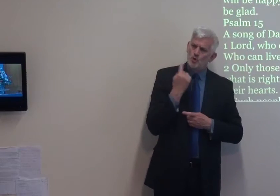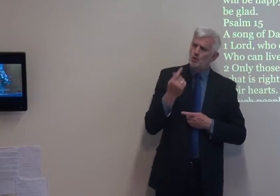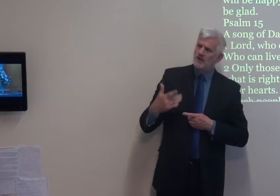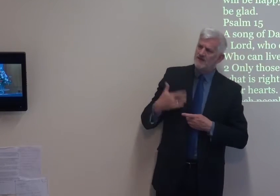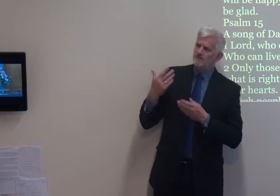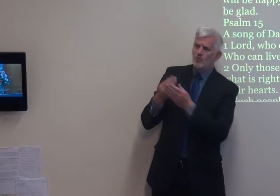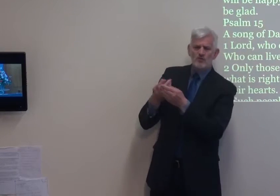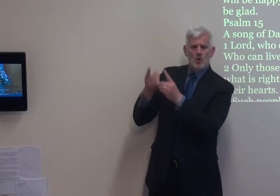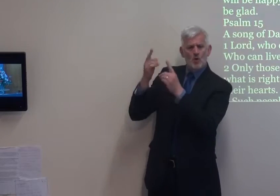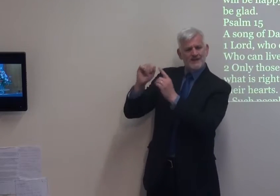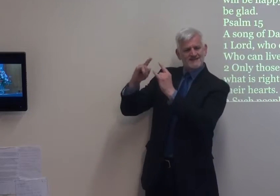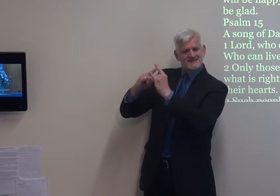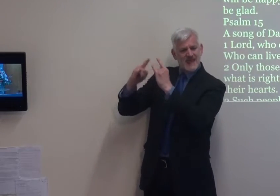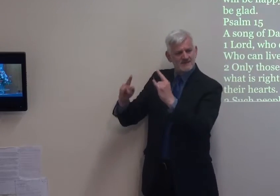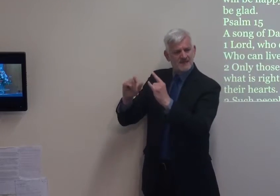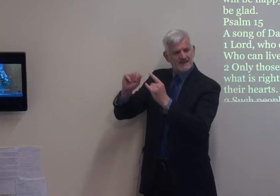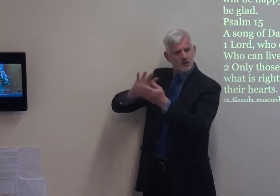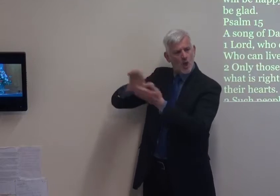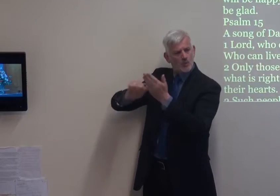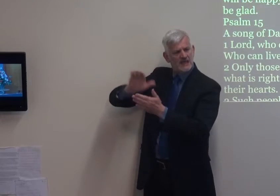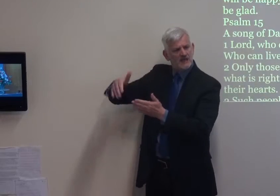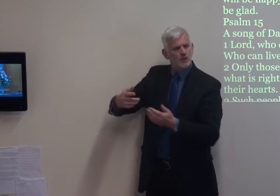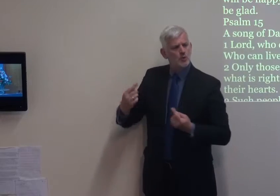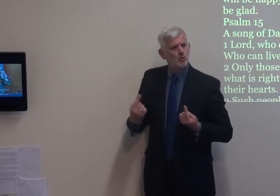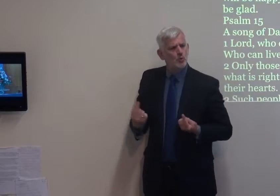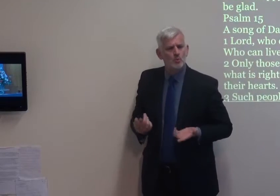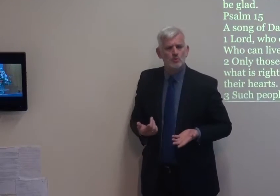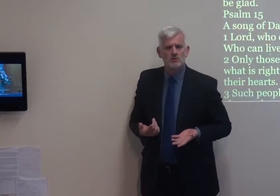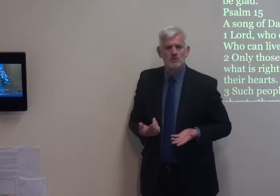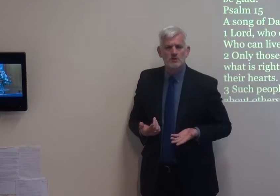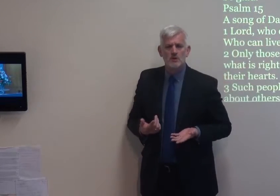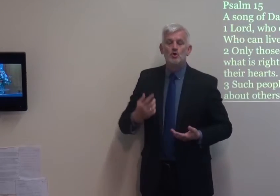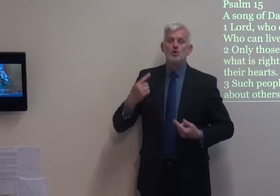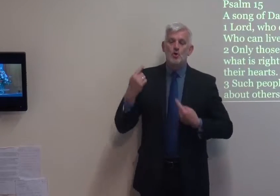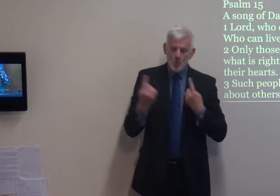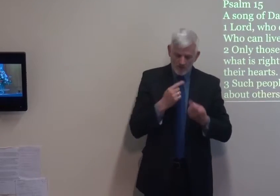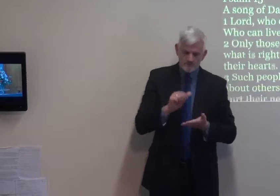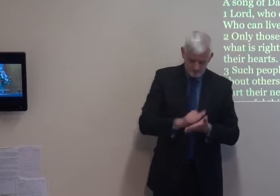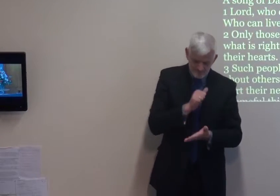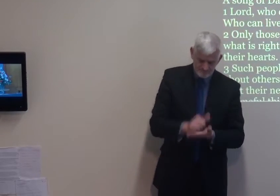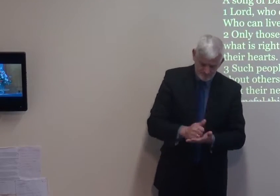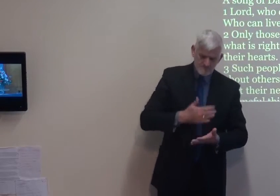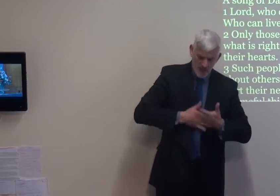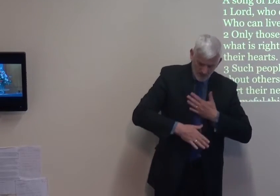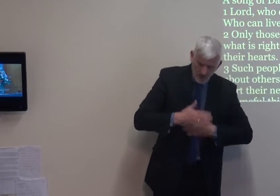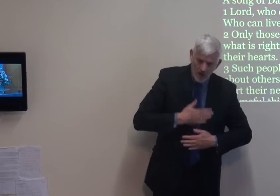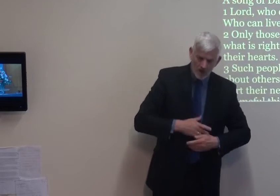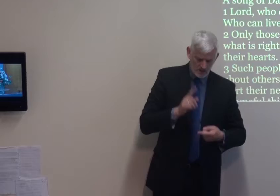dwell in thy holy hill? He that walketh uprightly, and worketh righteousness,